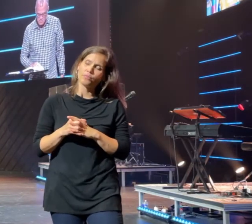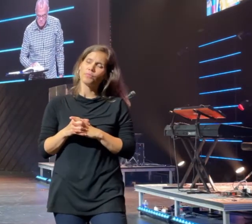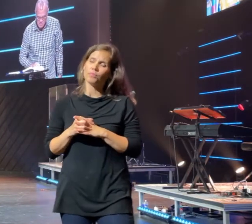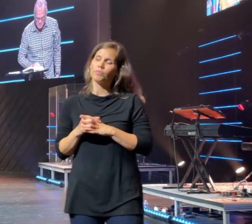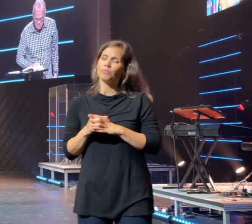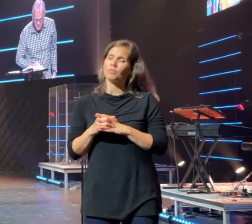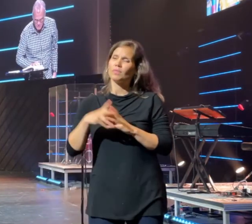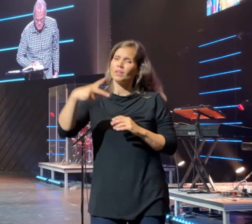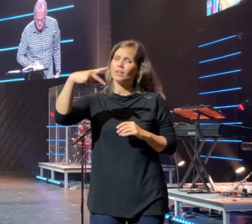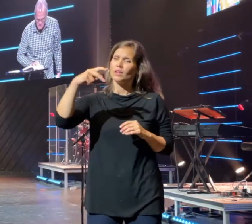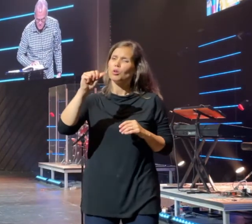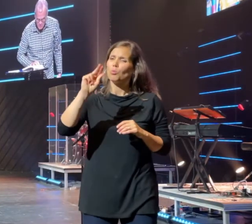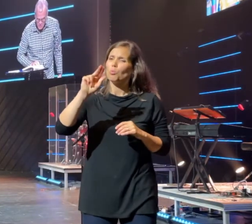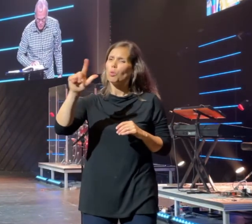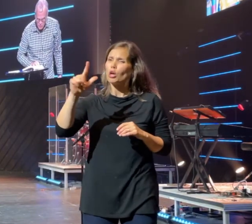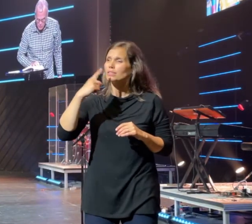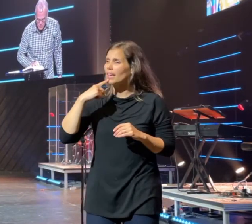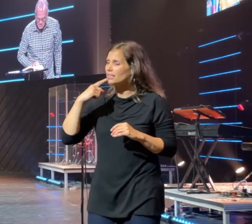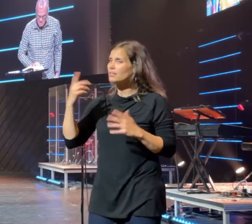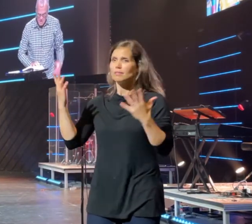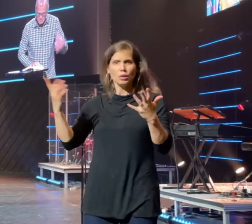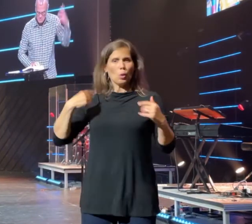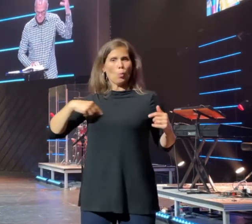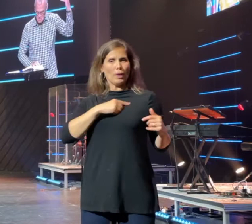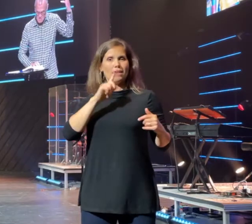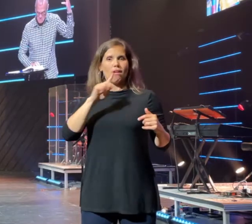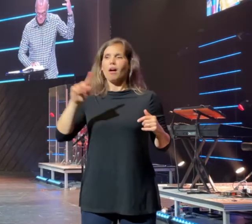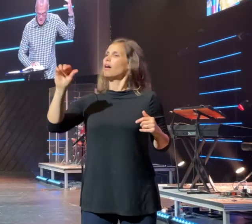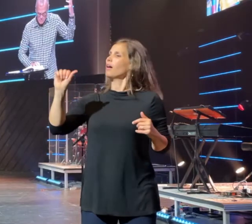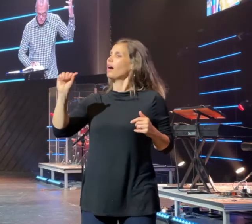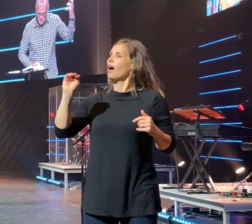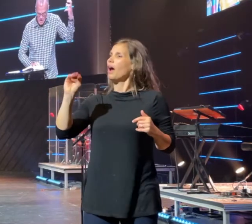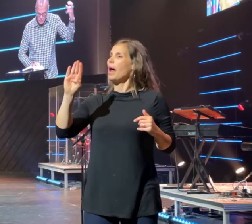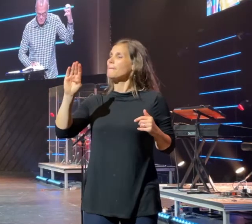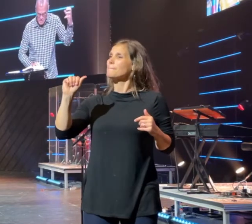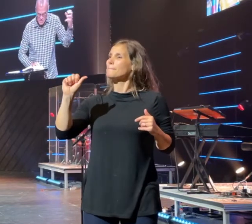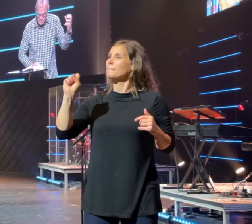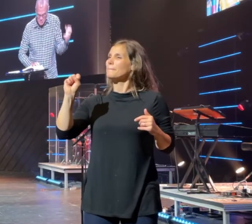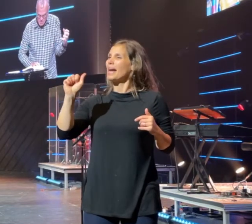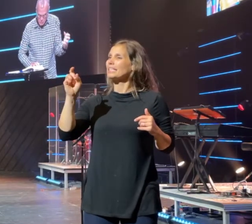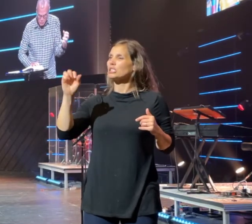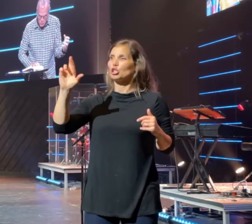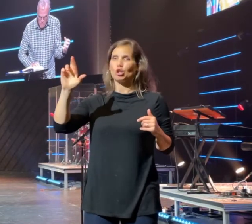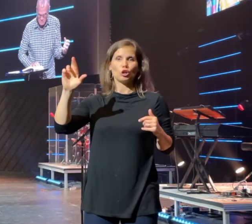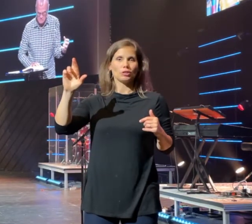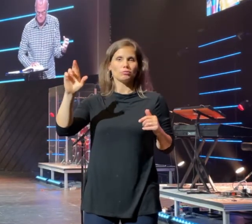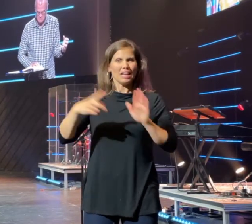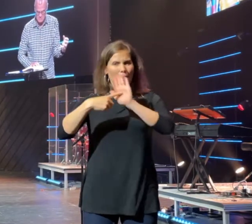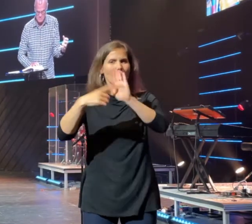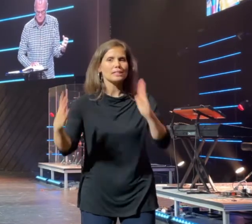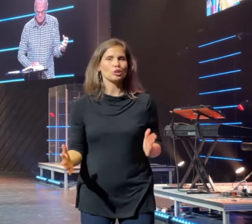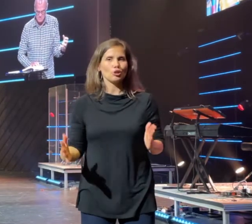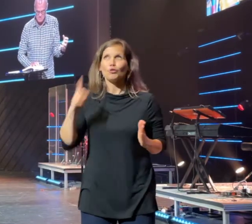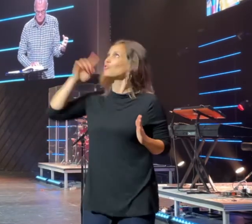I want you to be reconcilers. We are therefore Christ's ambassadors, positive, as though God were making his appeal through us.